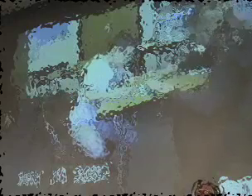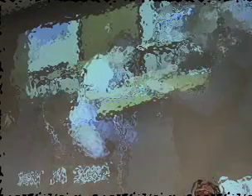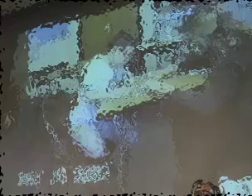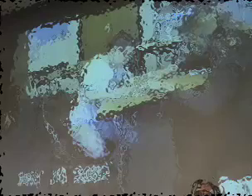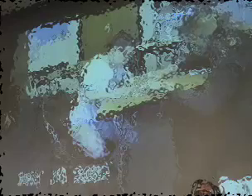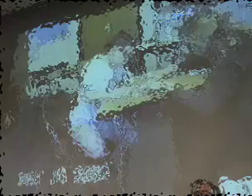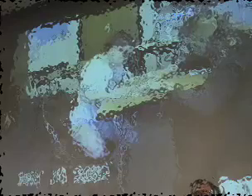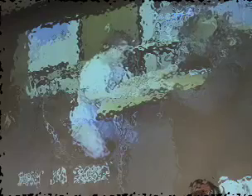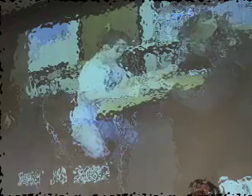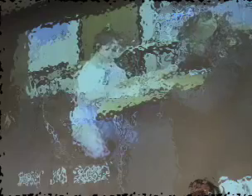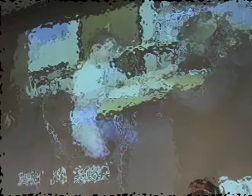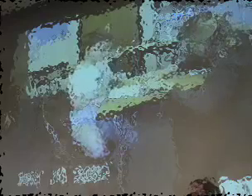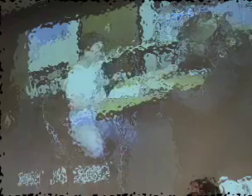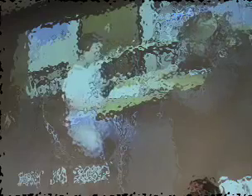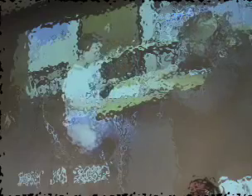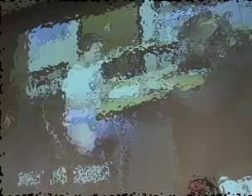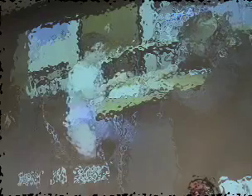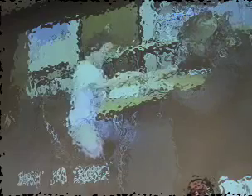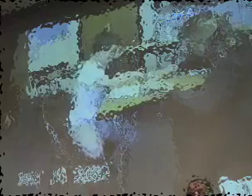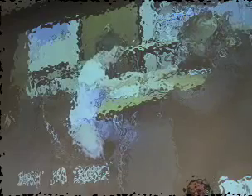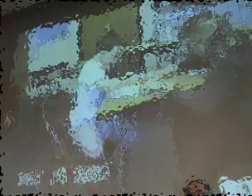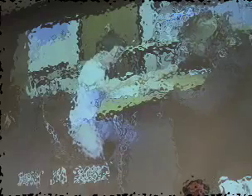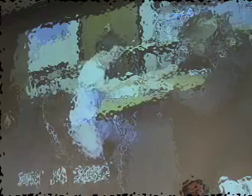He's jumped 2 grade levels. A very bright kid, too.